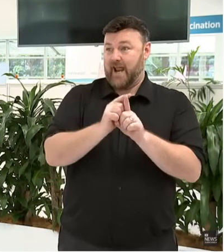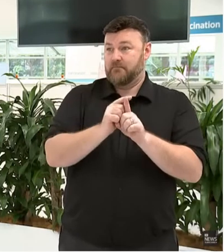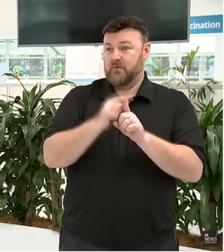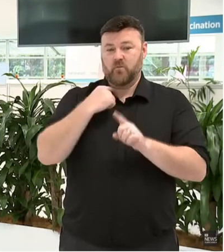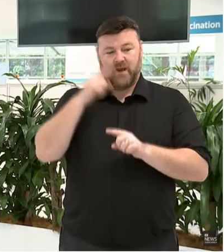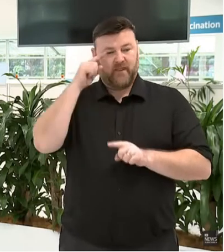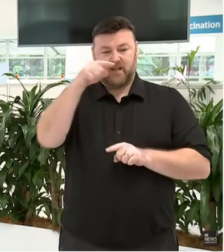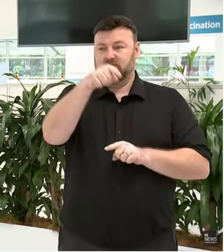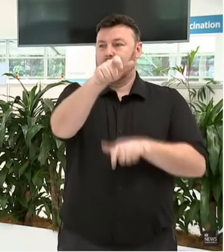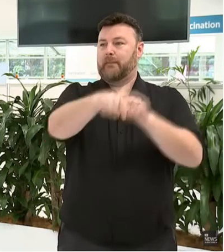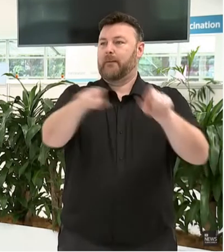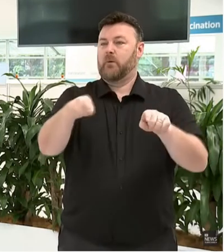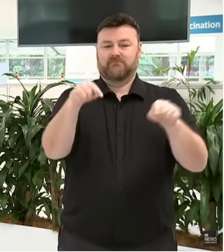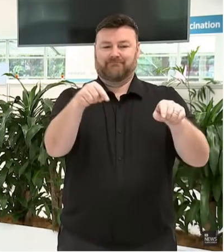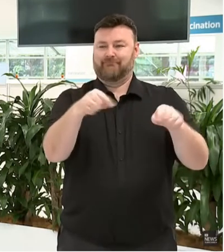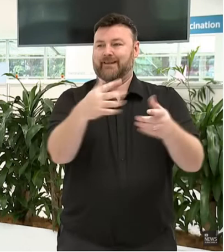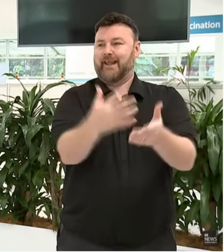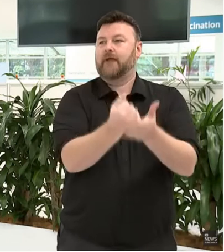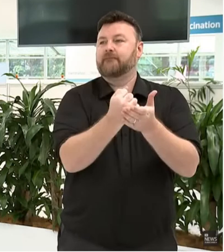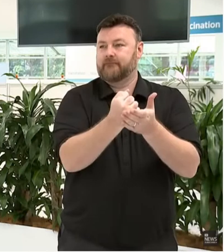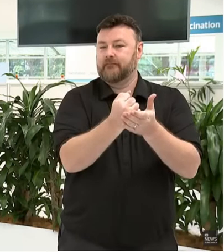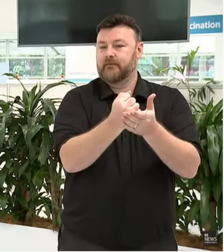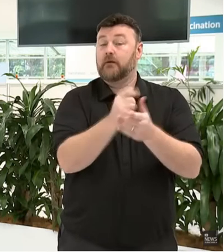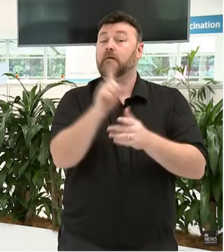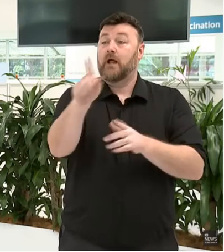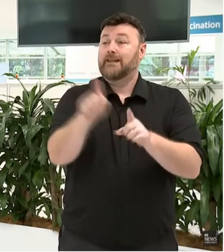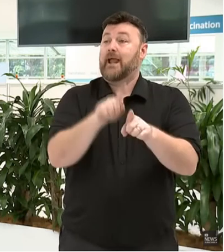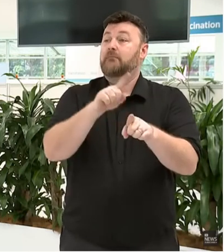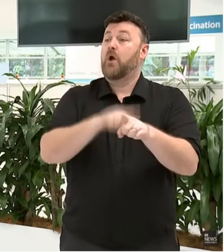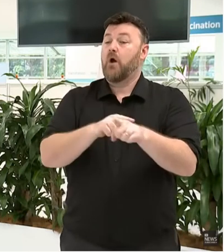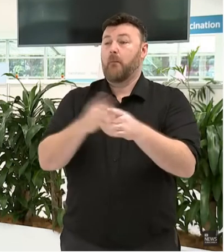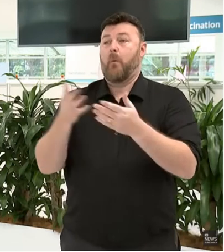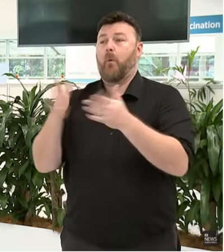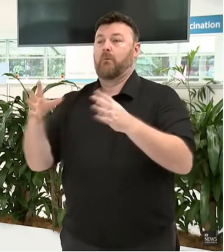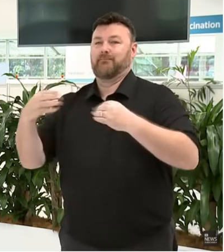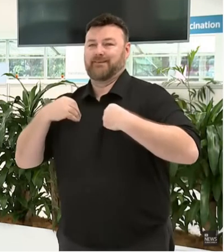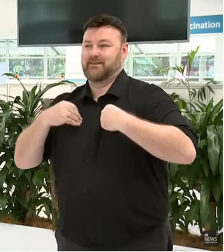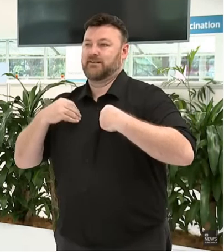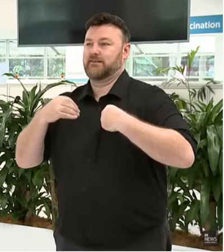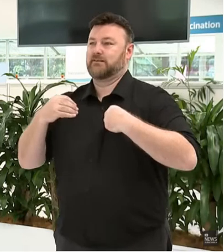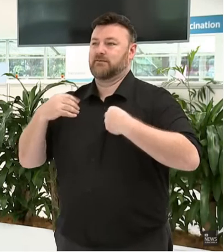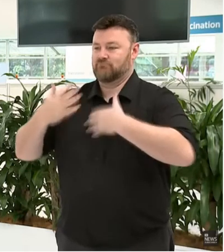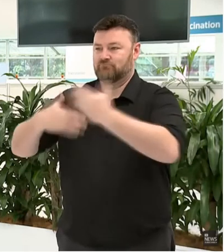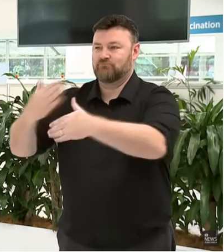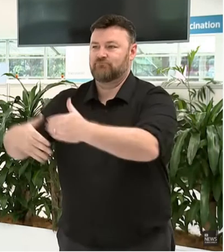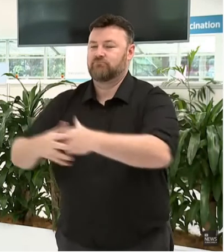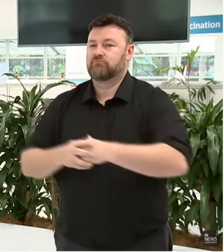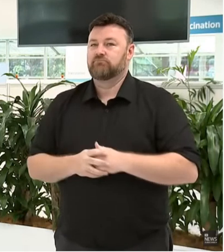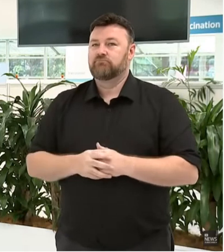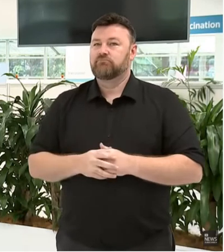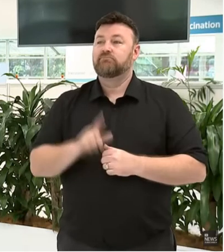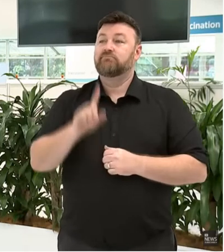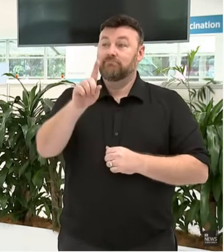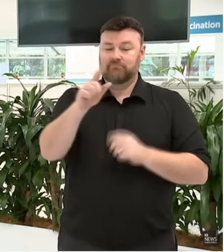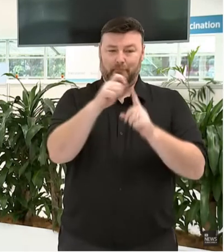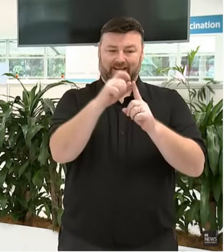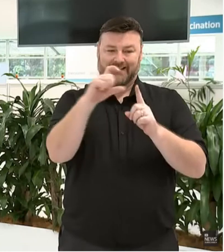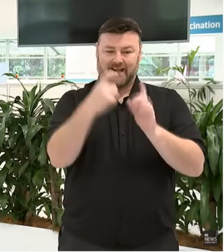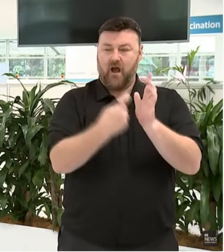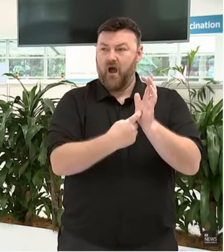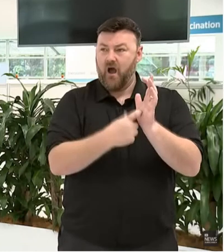people safe whilst at the same time opening up the economy. But there's no doubt that these PCR